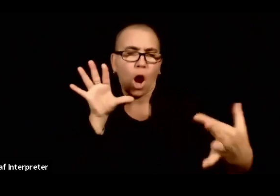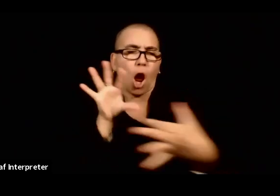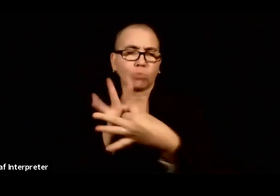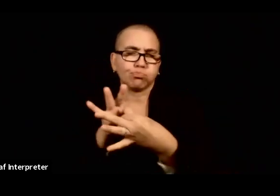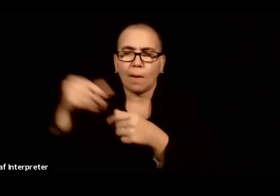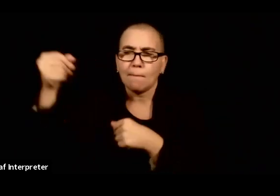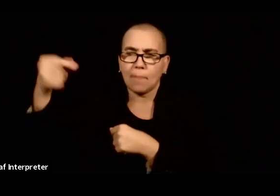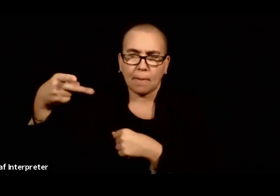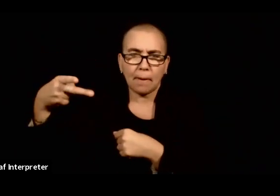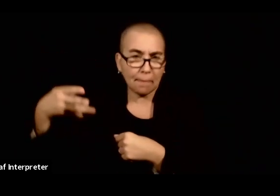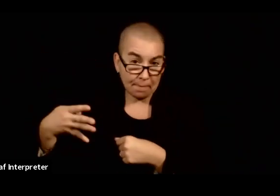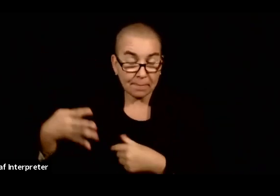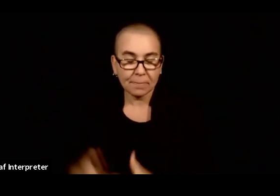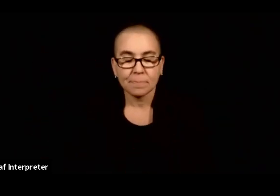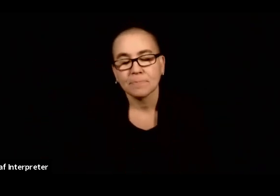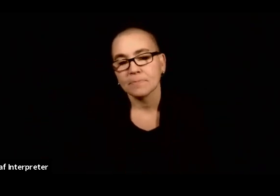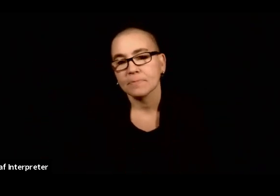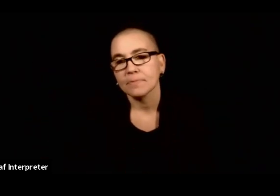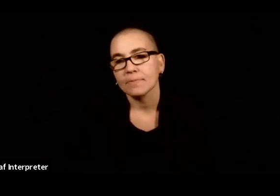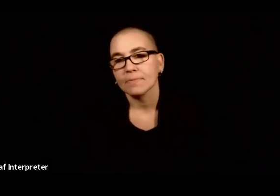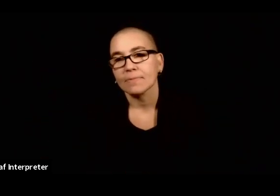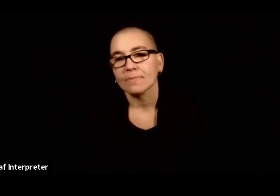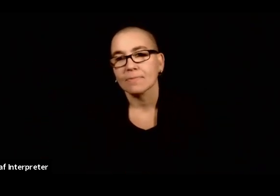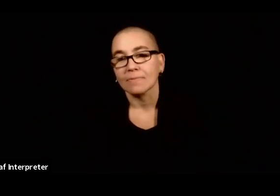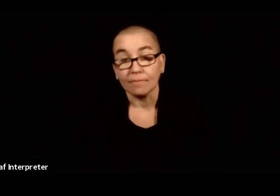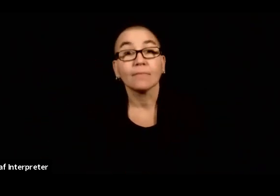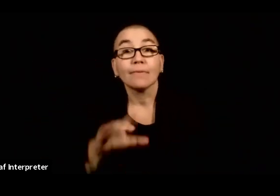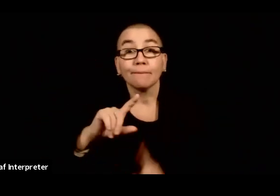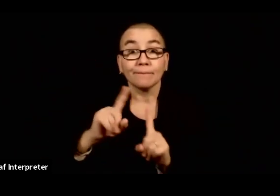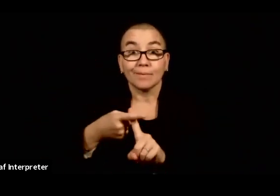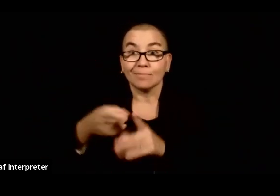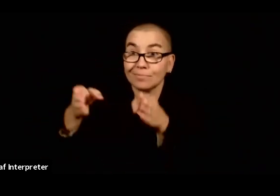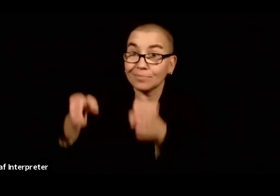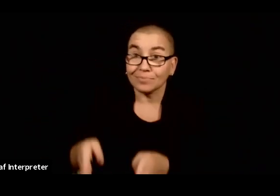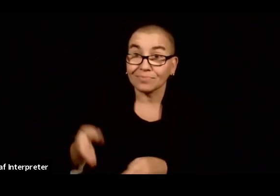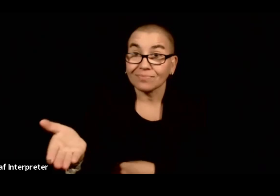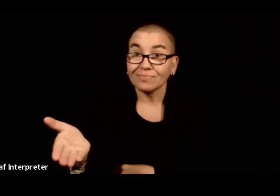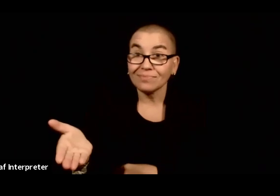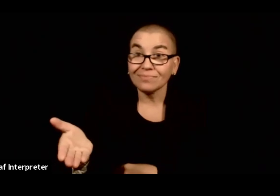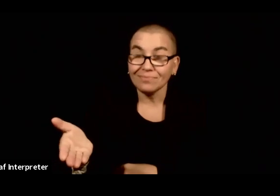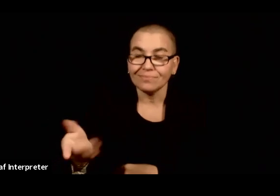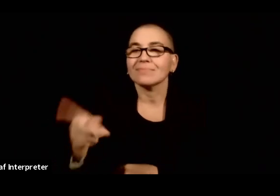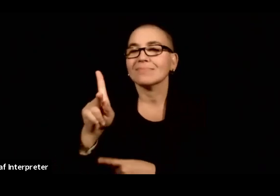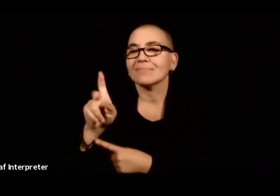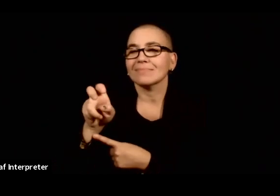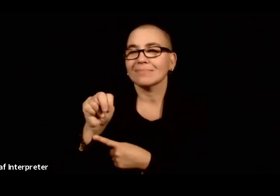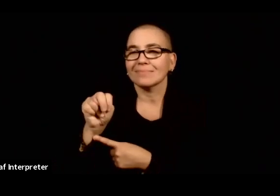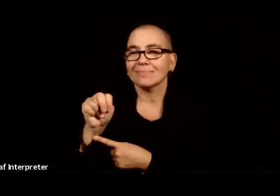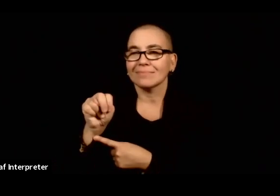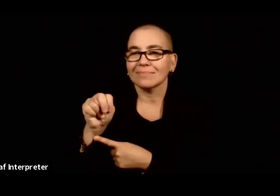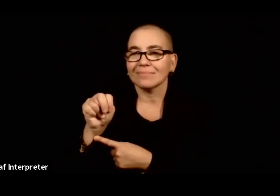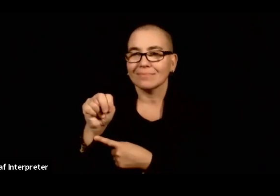We have our first question from Ken Eredol from Carrot TV. Your line is open.